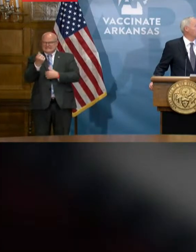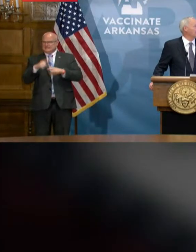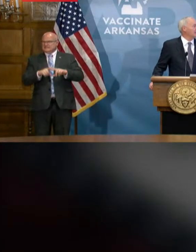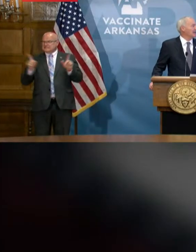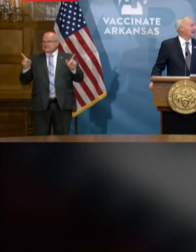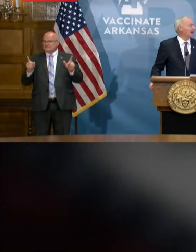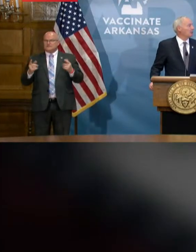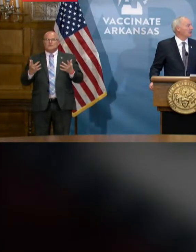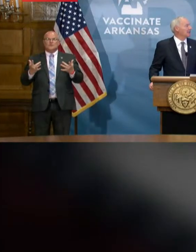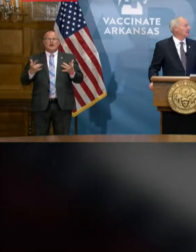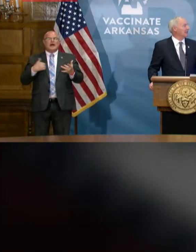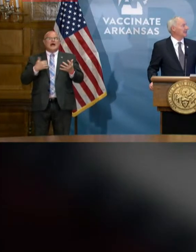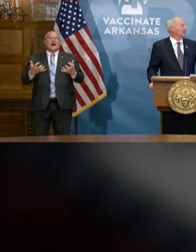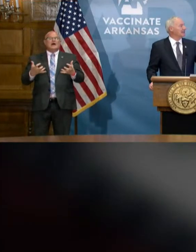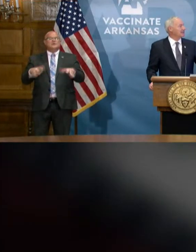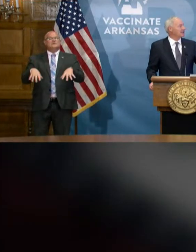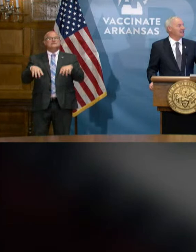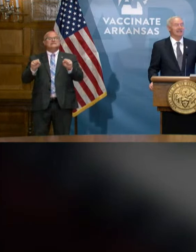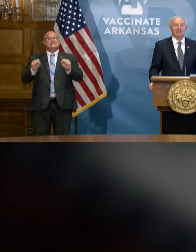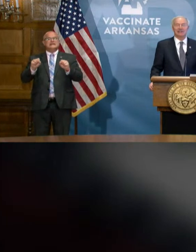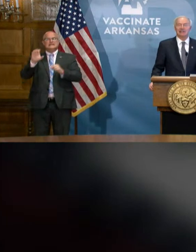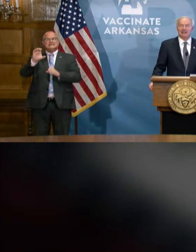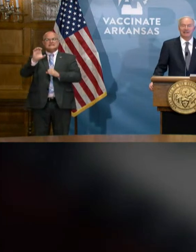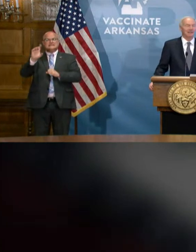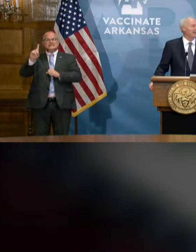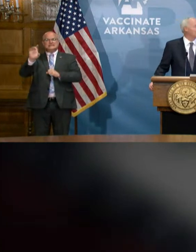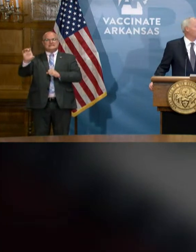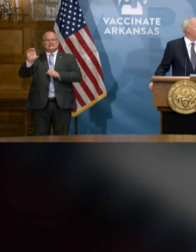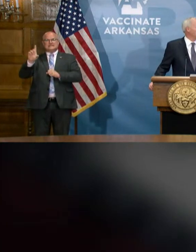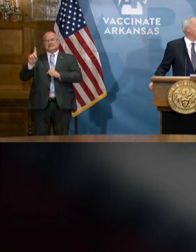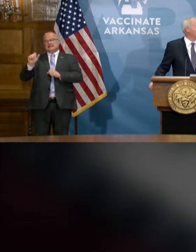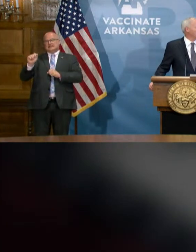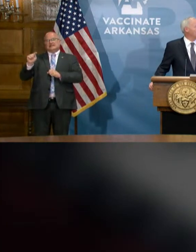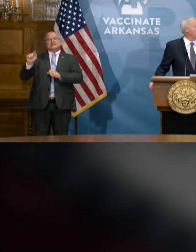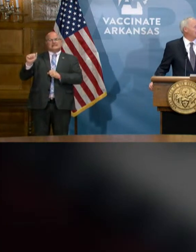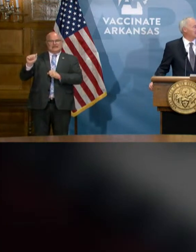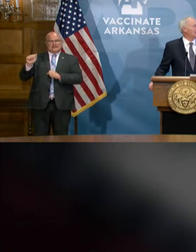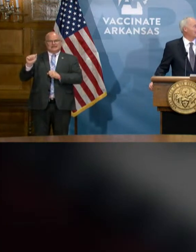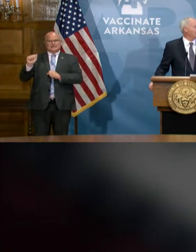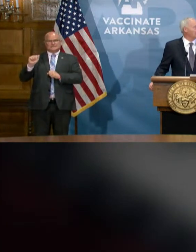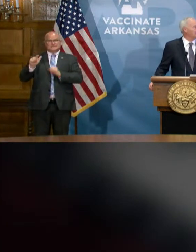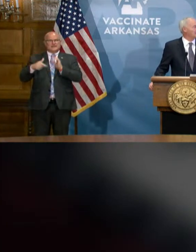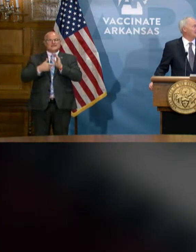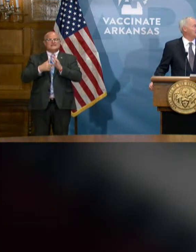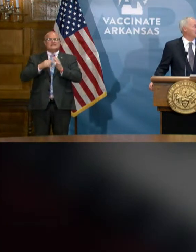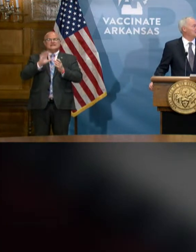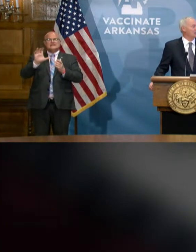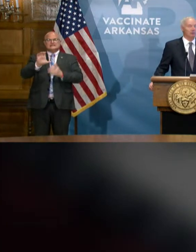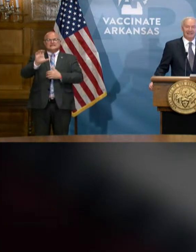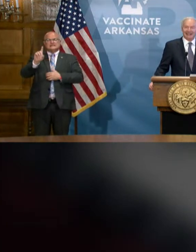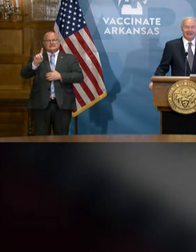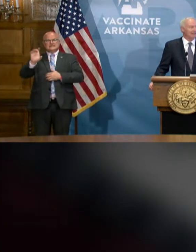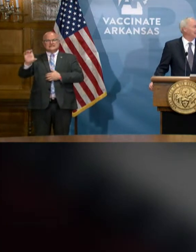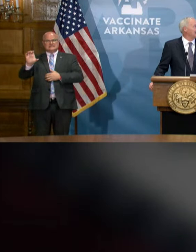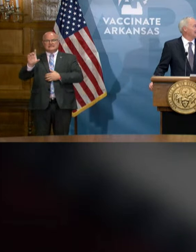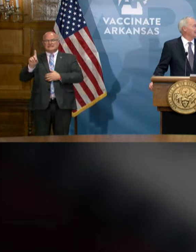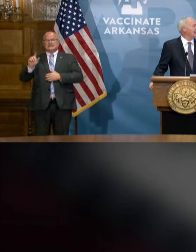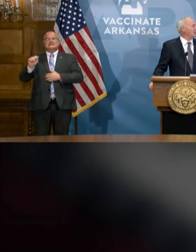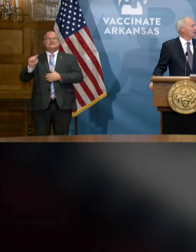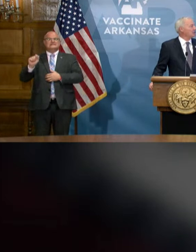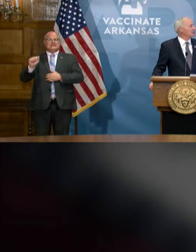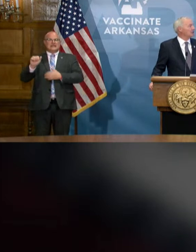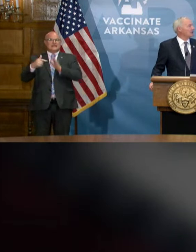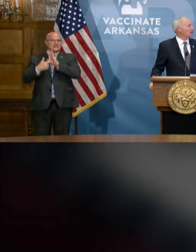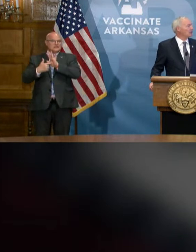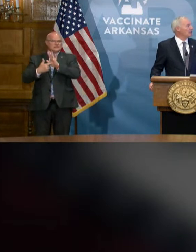different because I wanted to take the CDC data, and so this is Center for Disease Control data